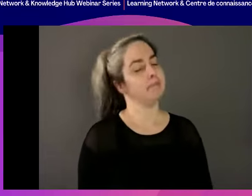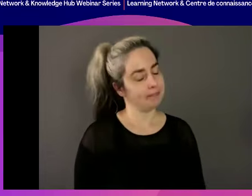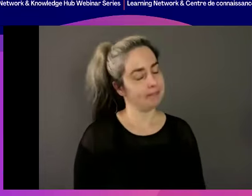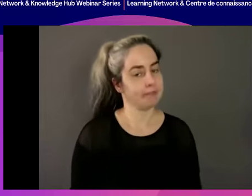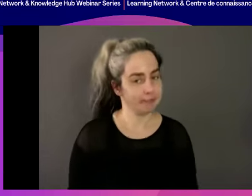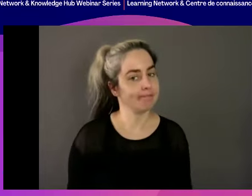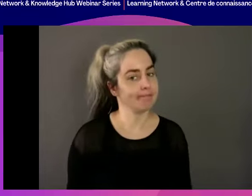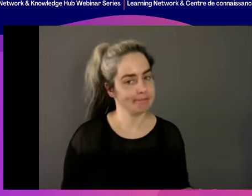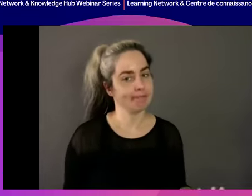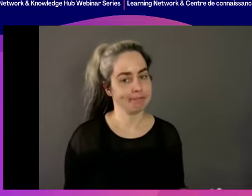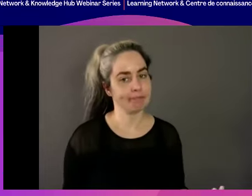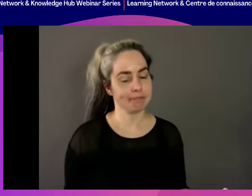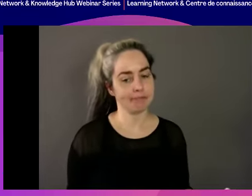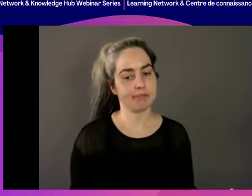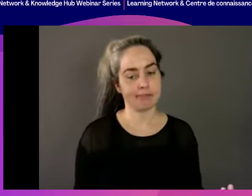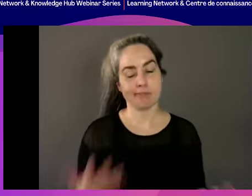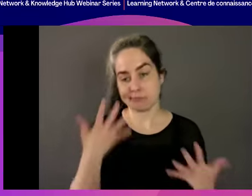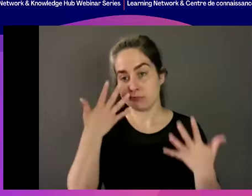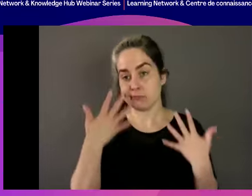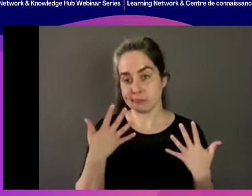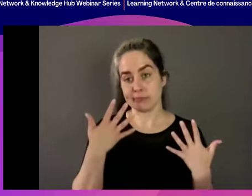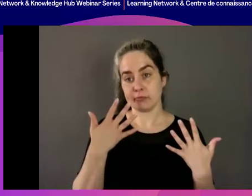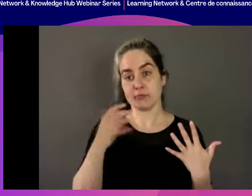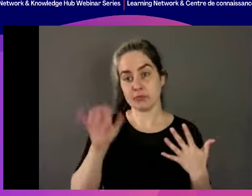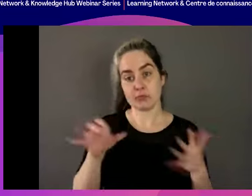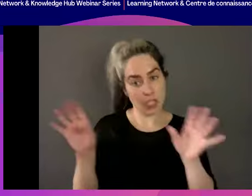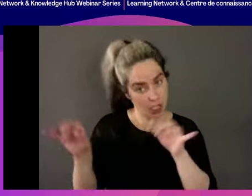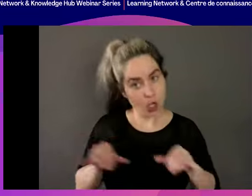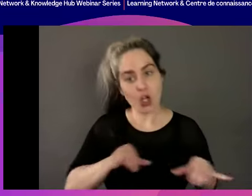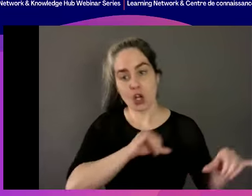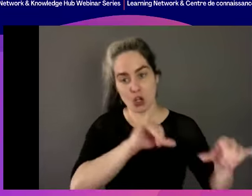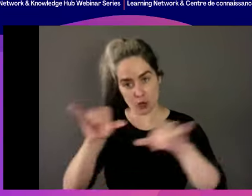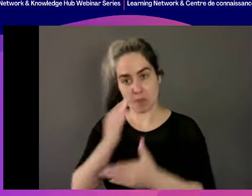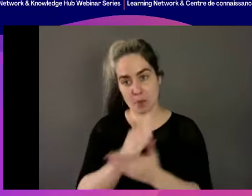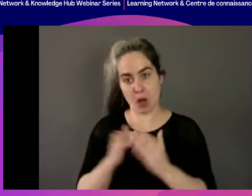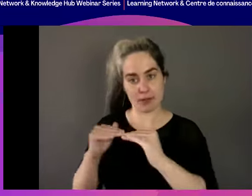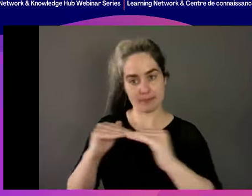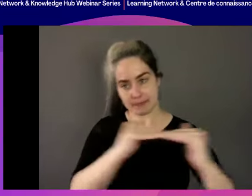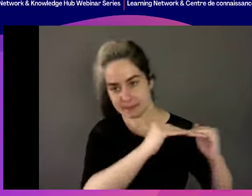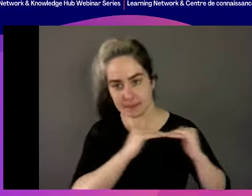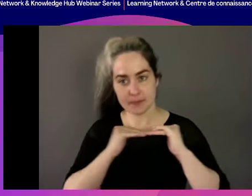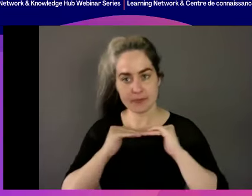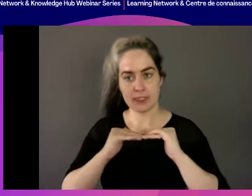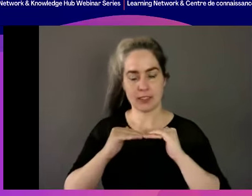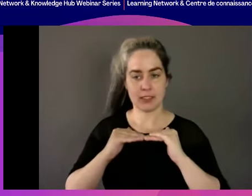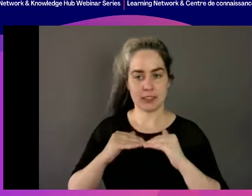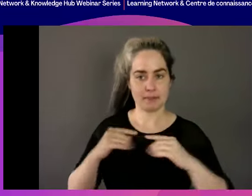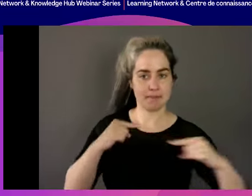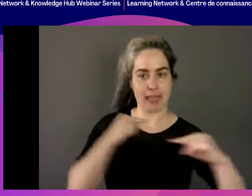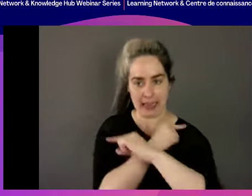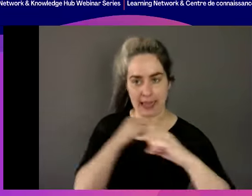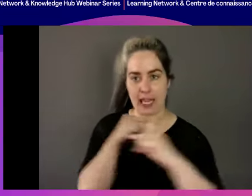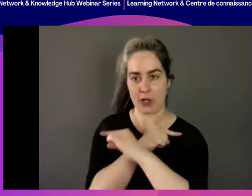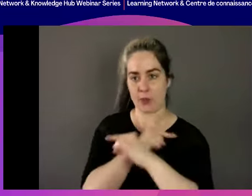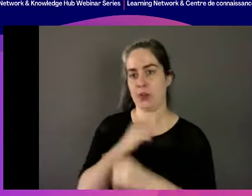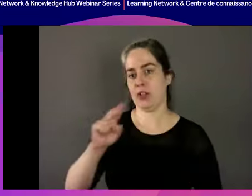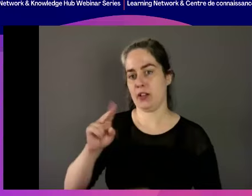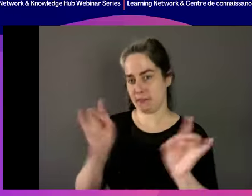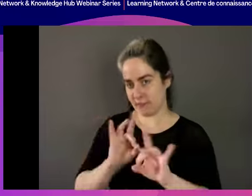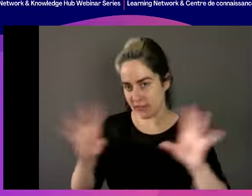a common part of lateral violence in Indigenous communities, questioning each other's